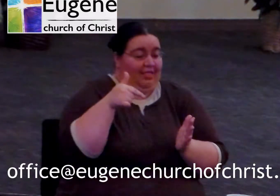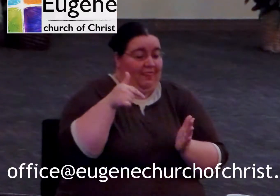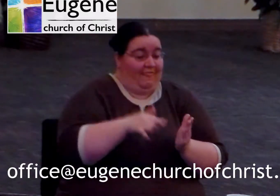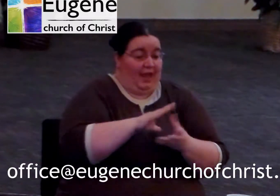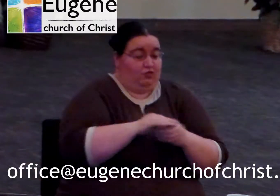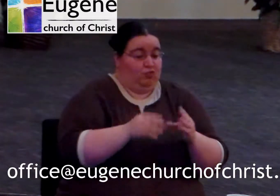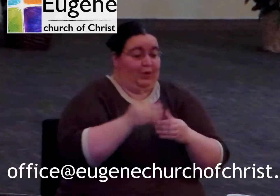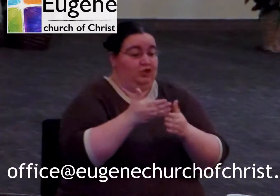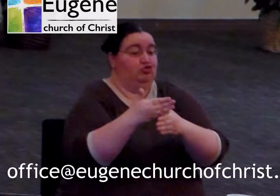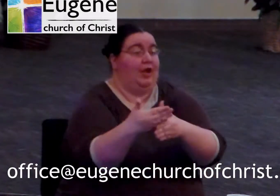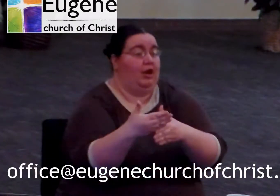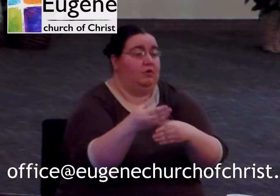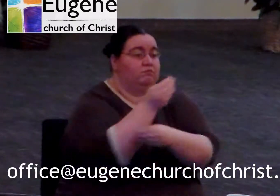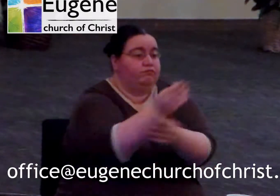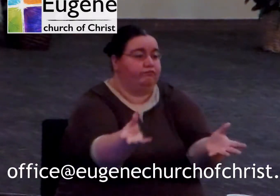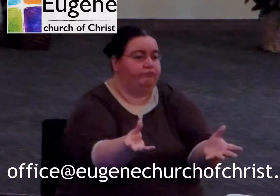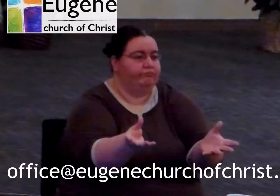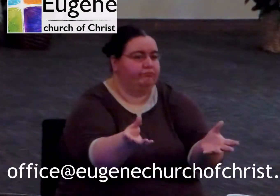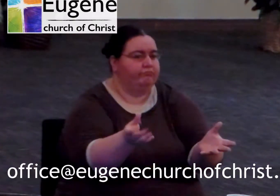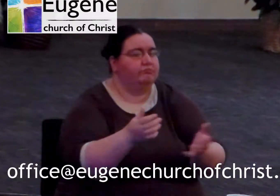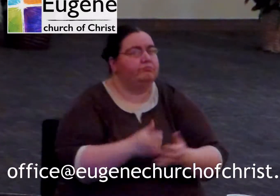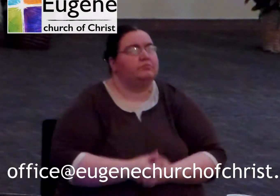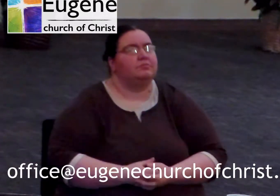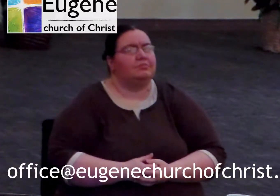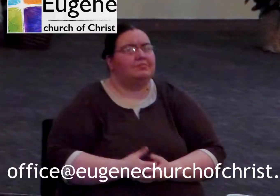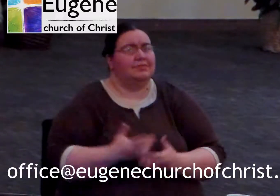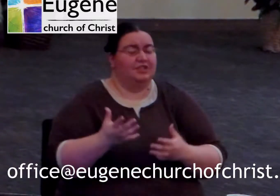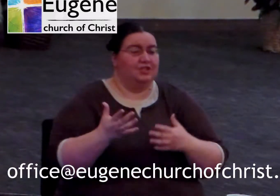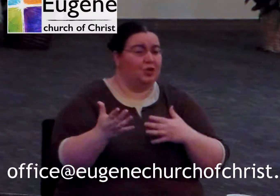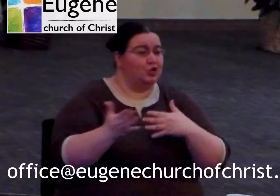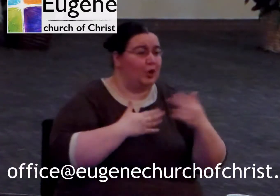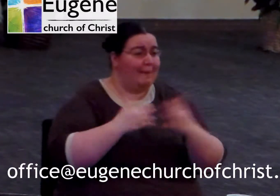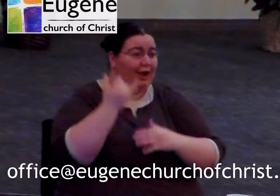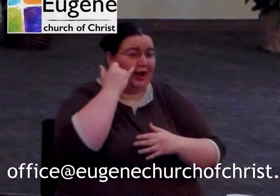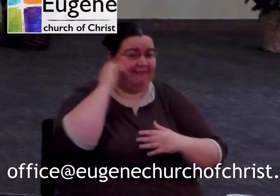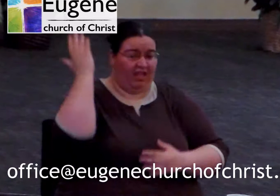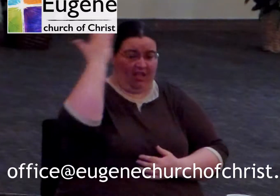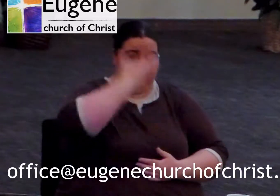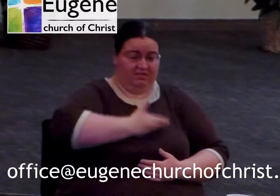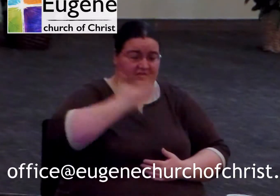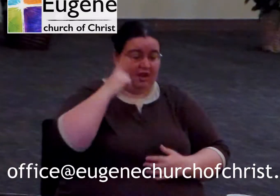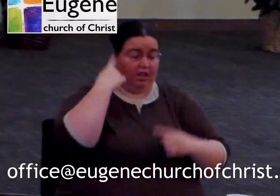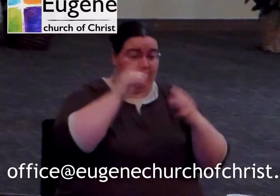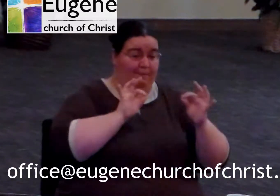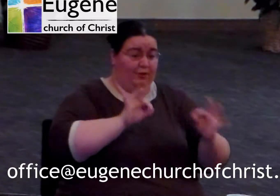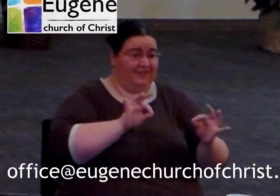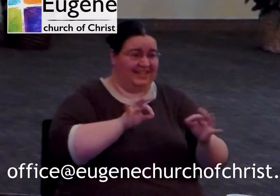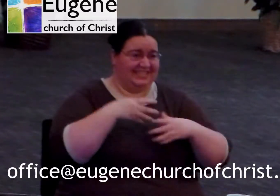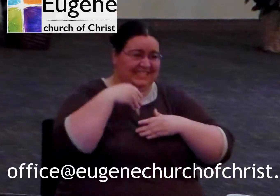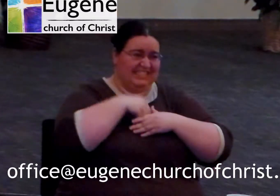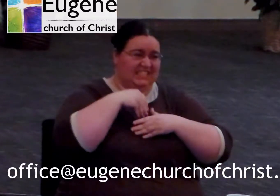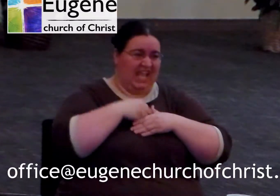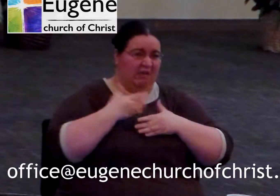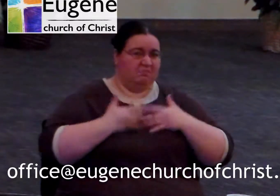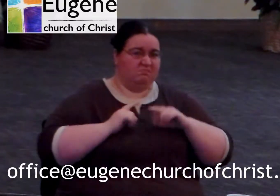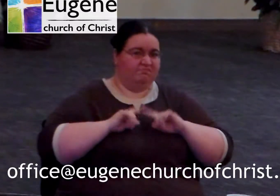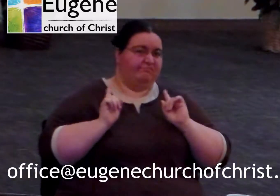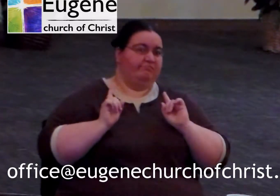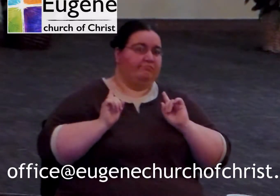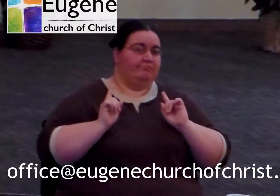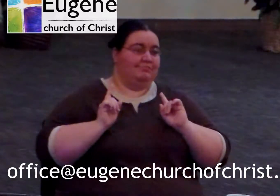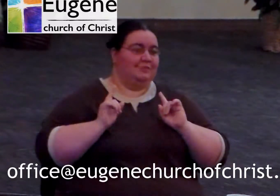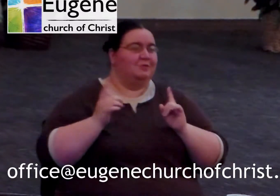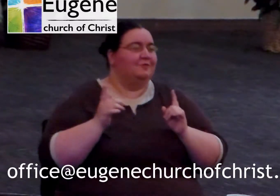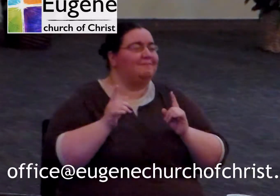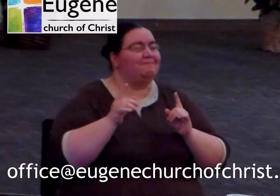Facebook status, and they'll update what they ate and what their kids are doing, and everything looks great, but yet behind the scenes, something's going on. And we talked that at our